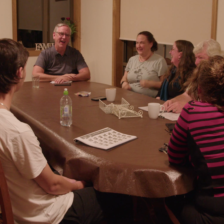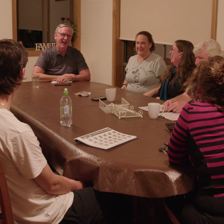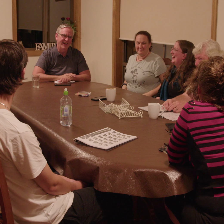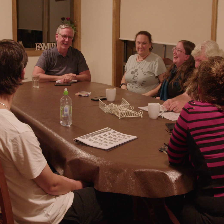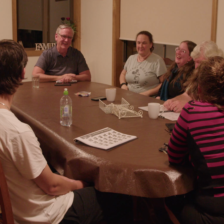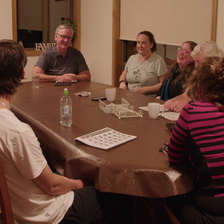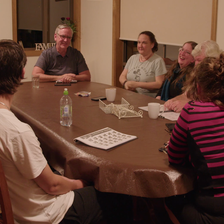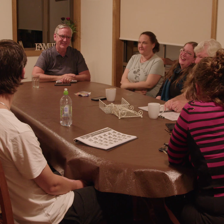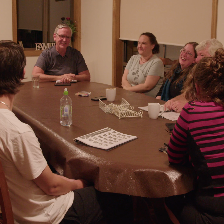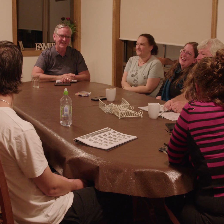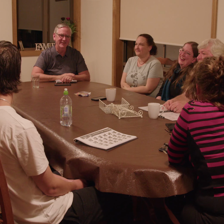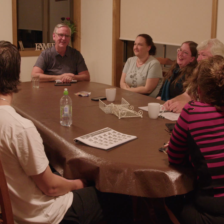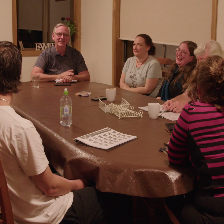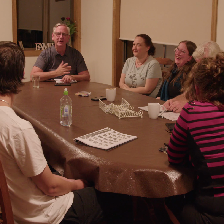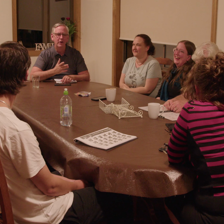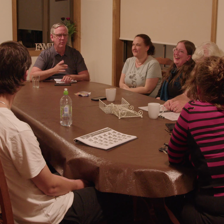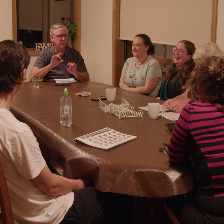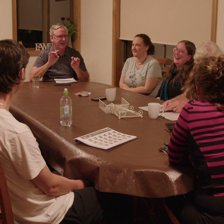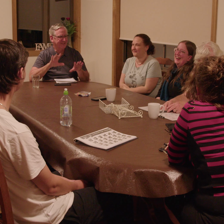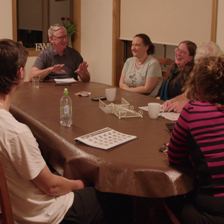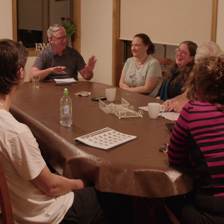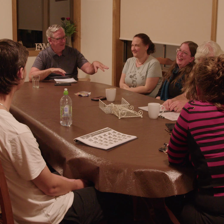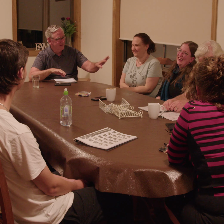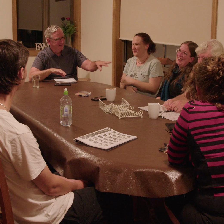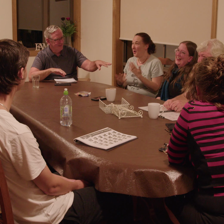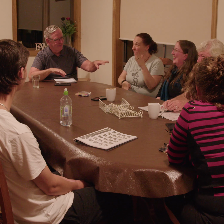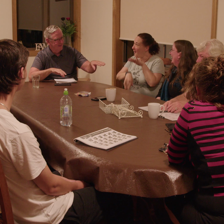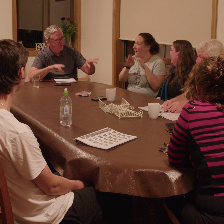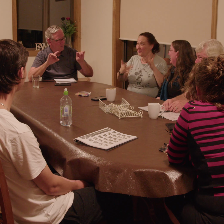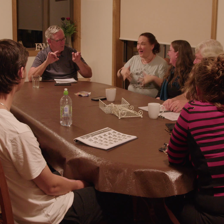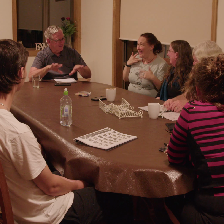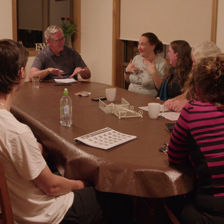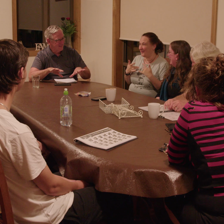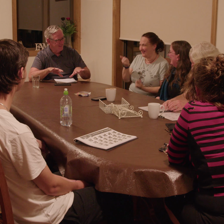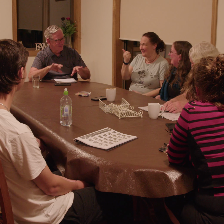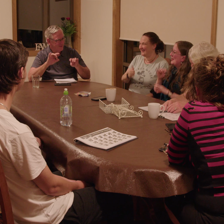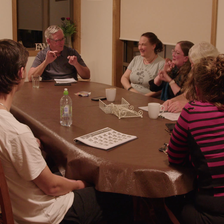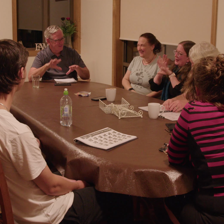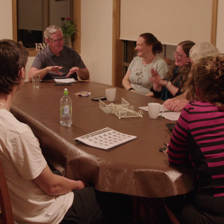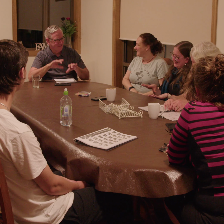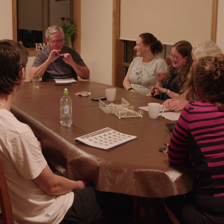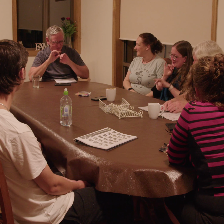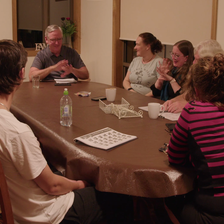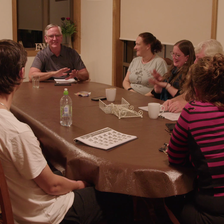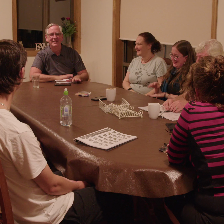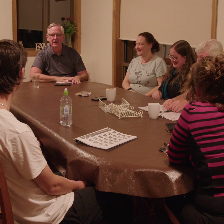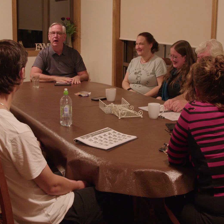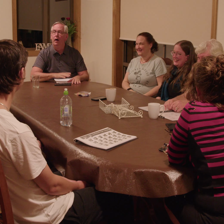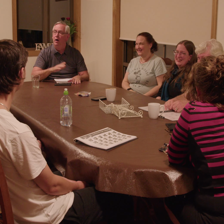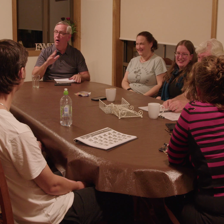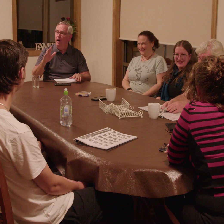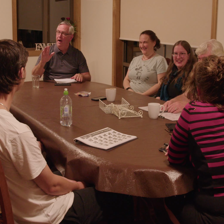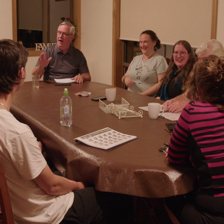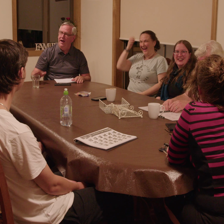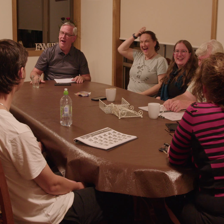Anna's mom. I've been Anna's mom for a long time. Your whole life. Not that old.